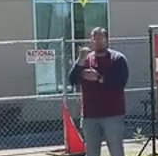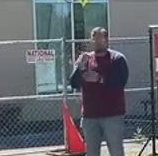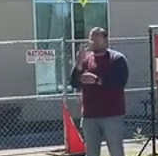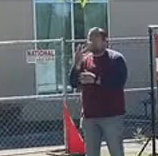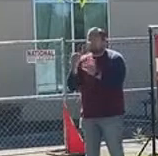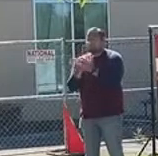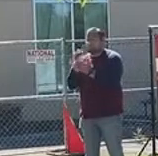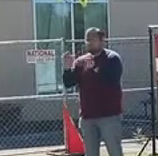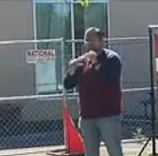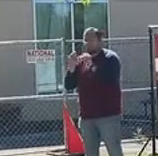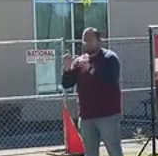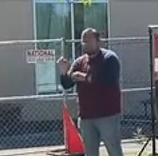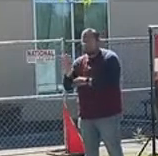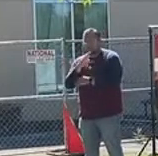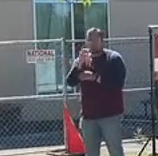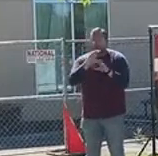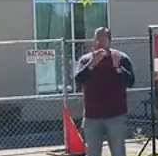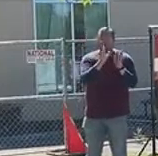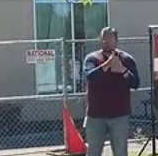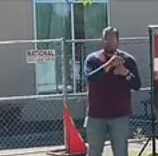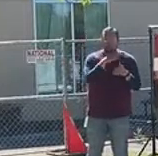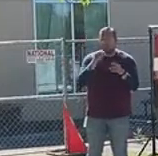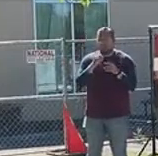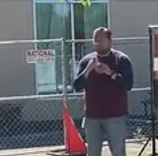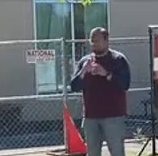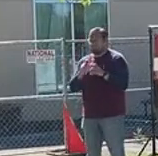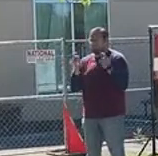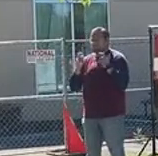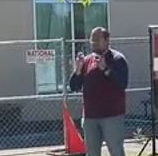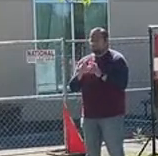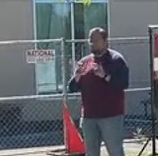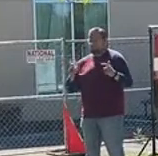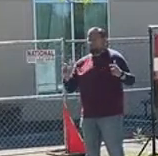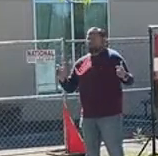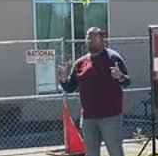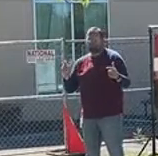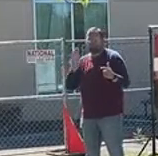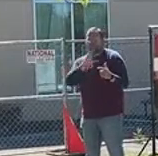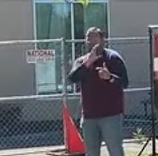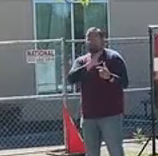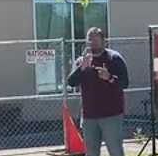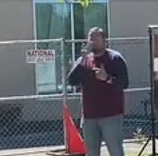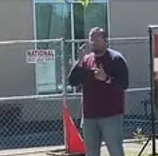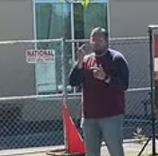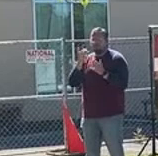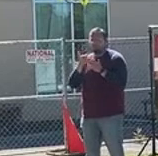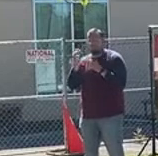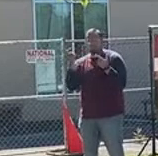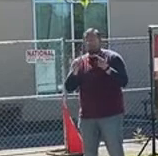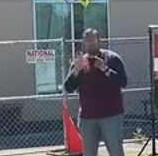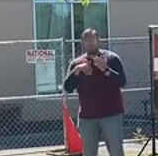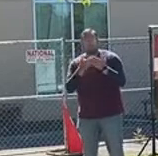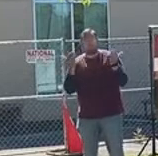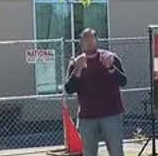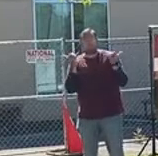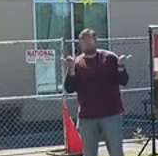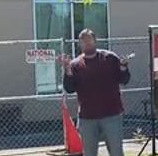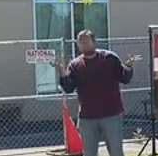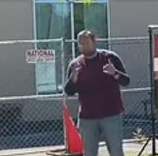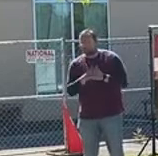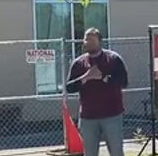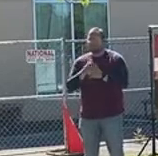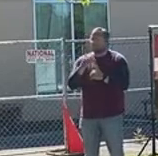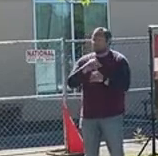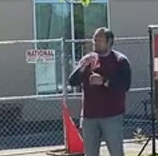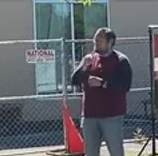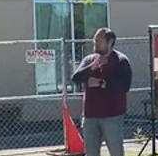as 4 new classrooms, along with a substantial increase in the cafeteria, as you probably saw on your way to the building today. Speaking from personal